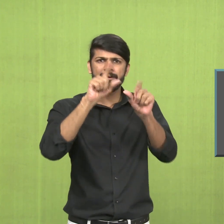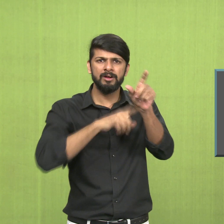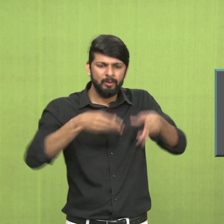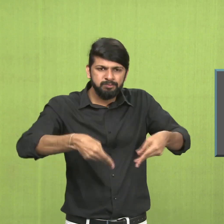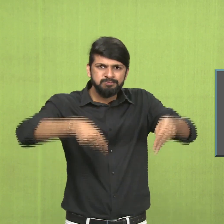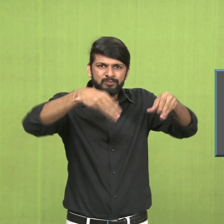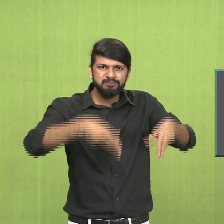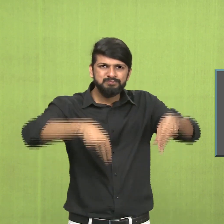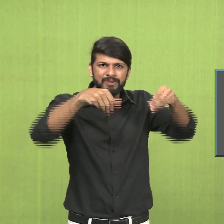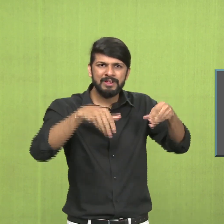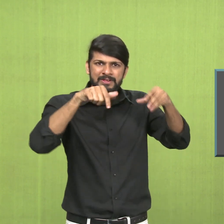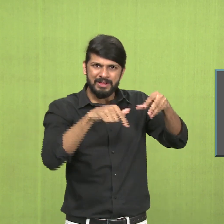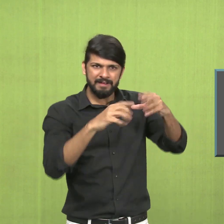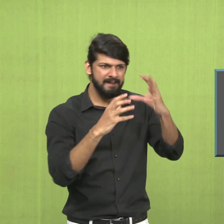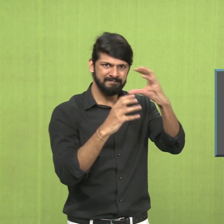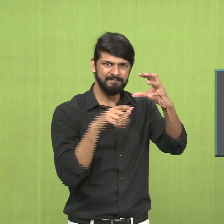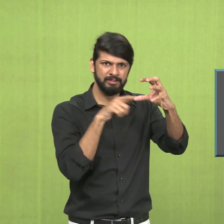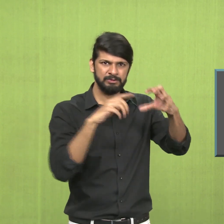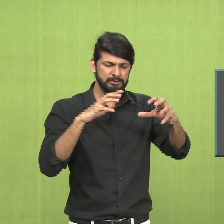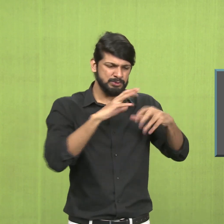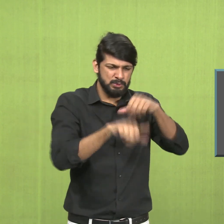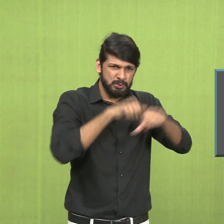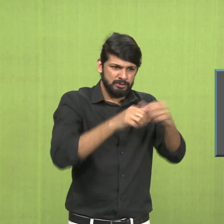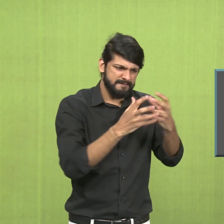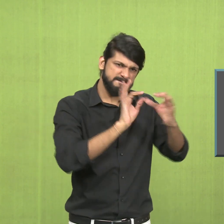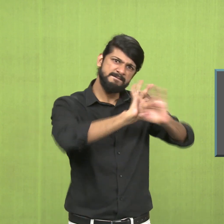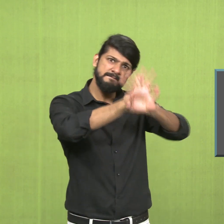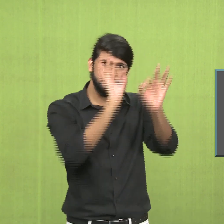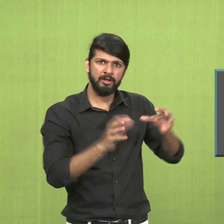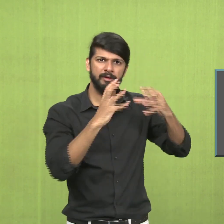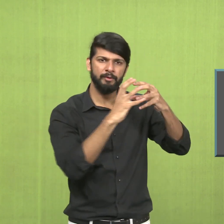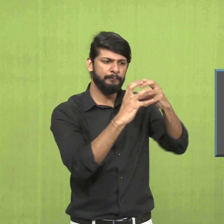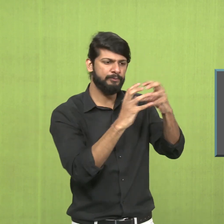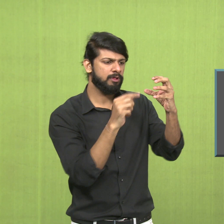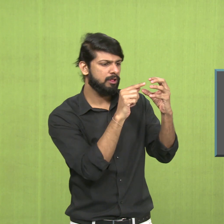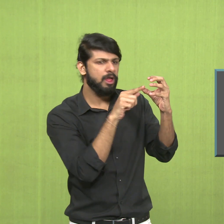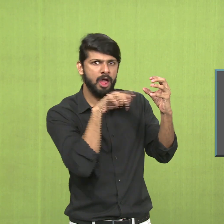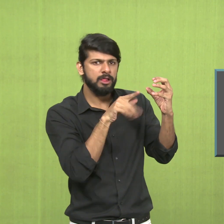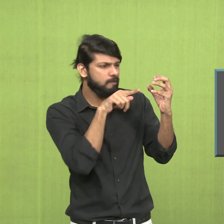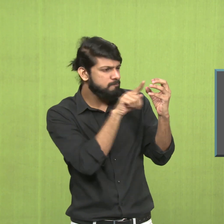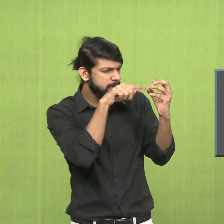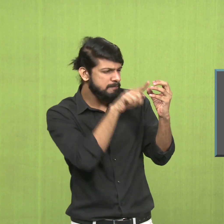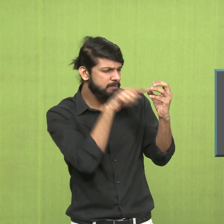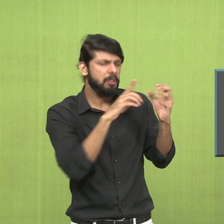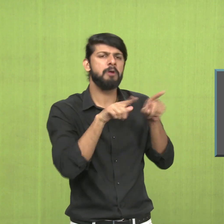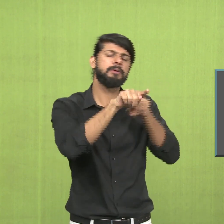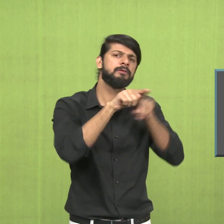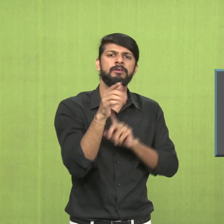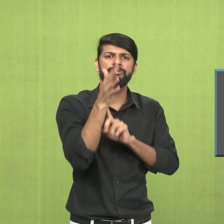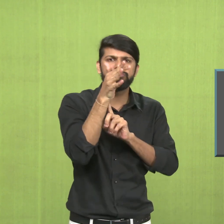These are the pictures in front of you of the various blocks. The first picture is a clay block.